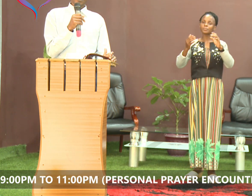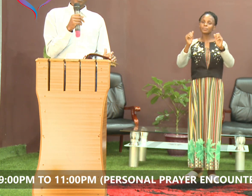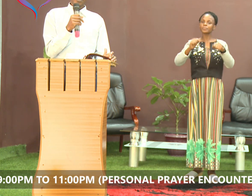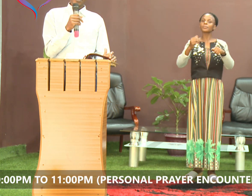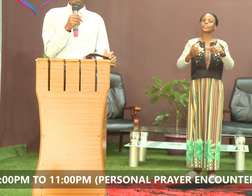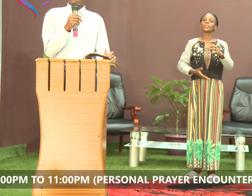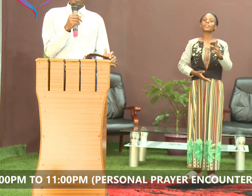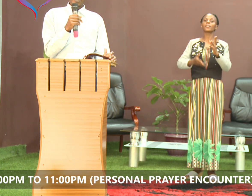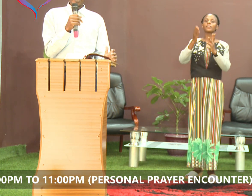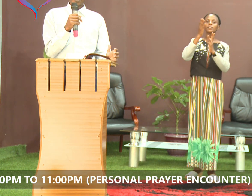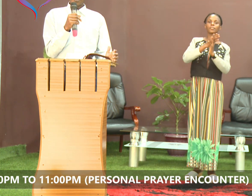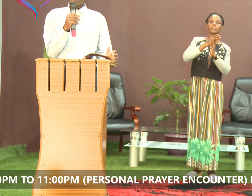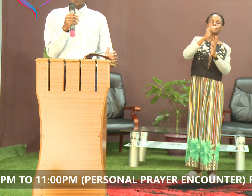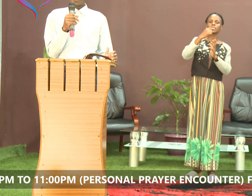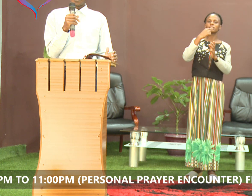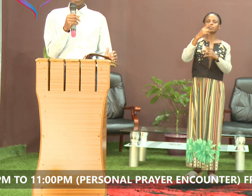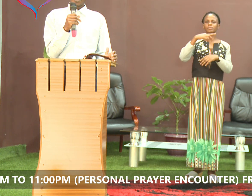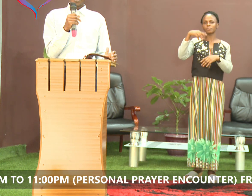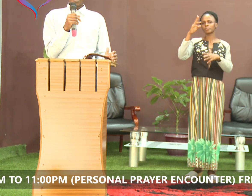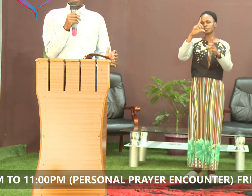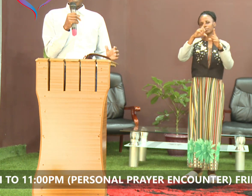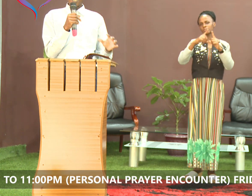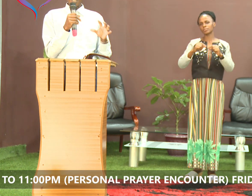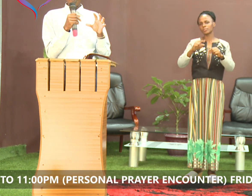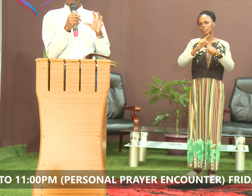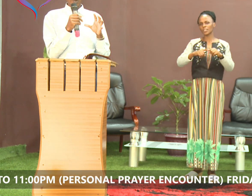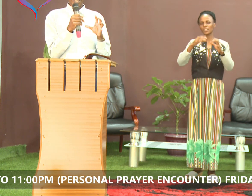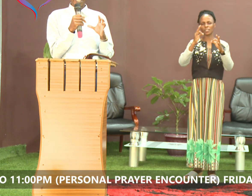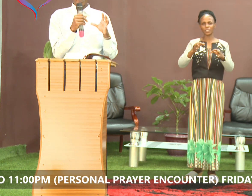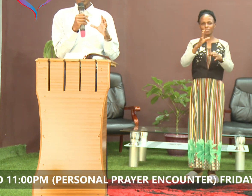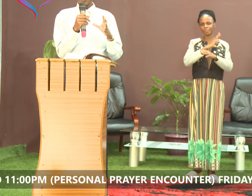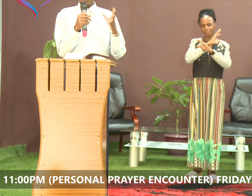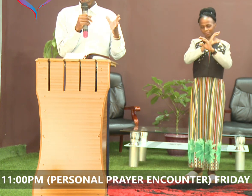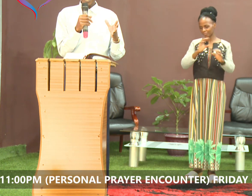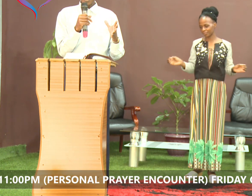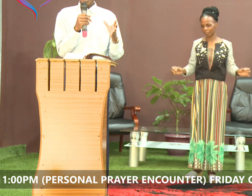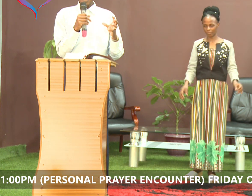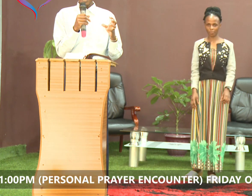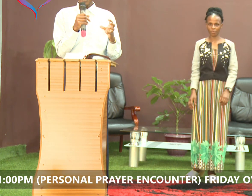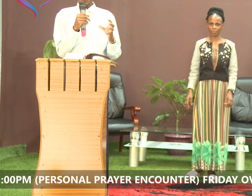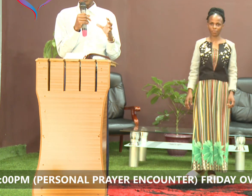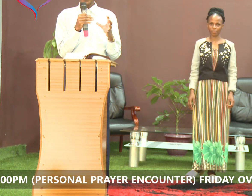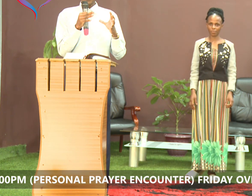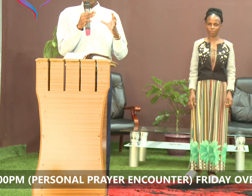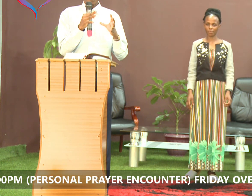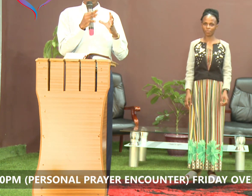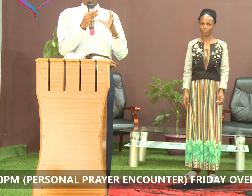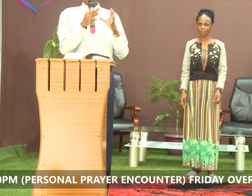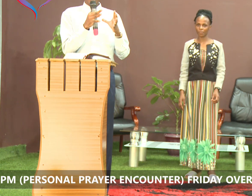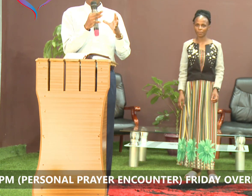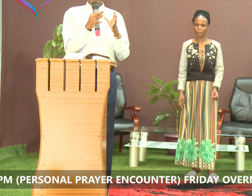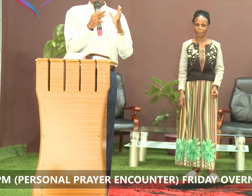the right word, but the context is not right. Ekigambo kyoyogera kyekyo kirungi naye wokyogera